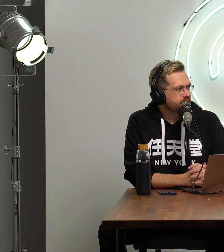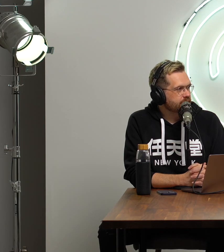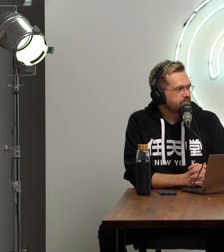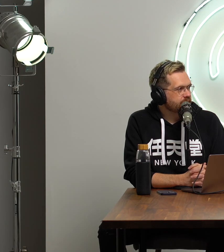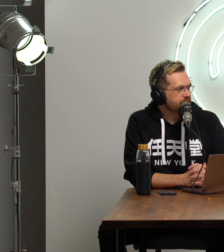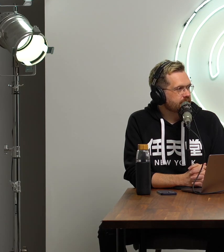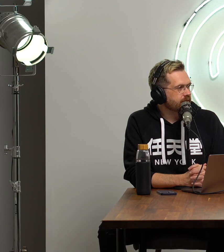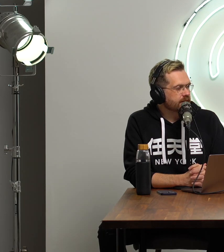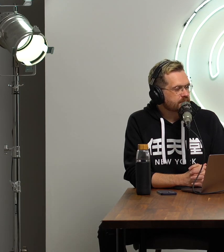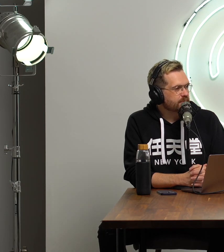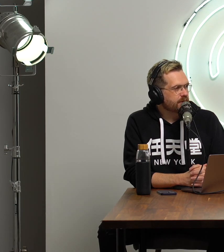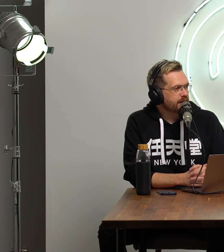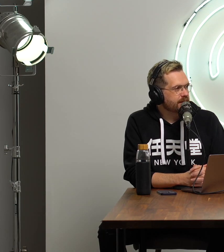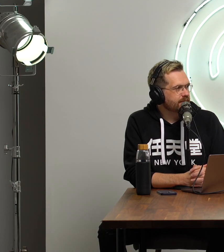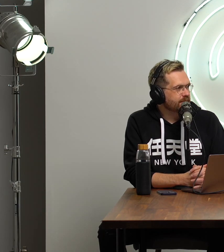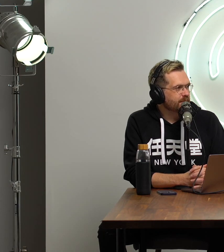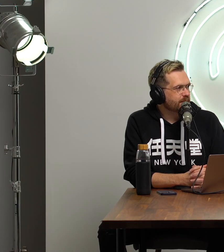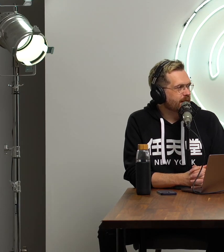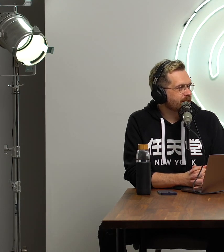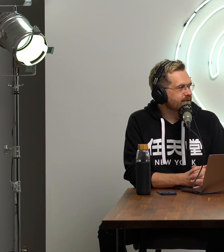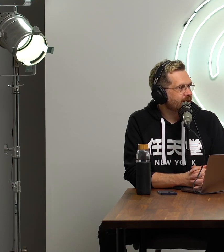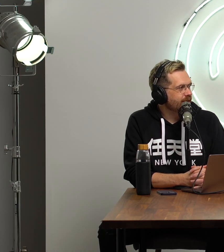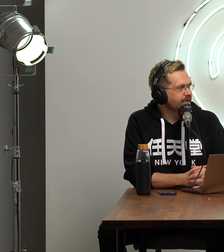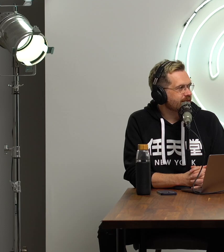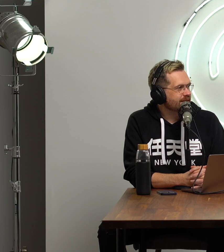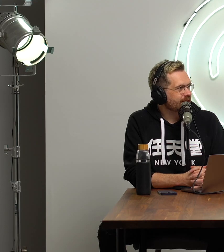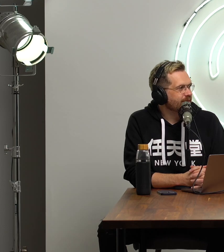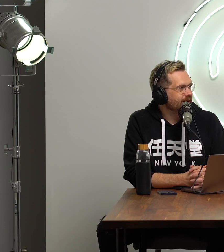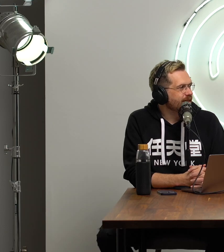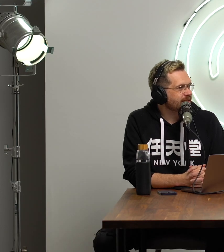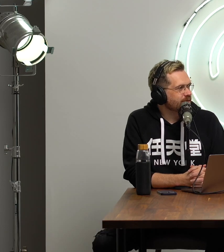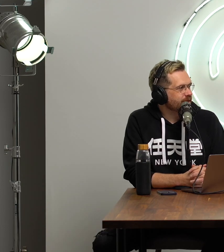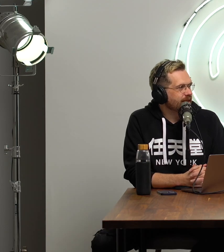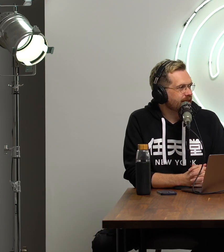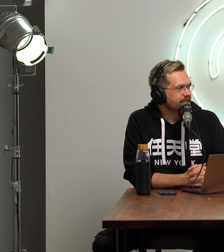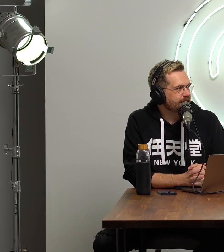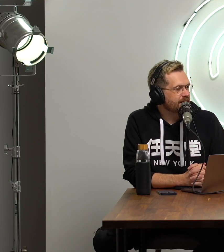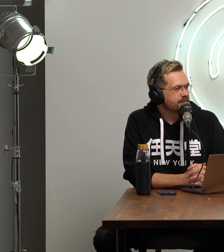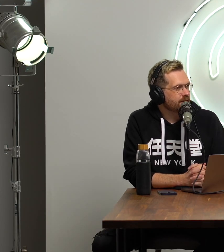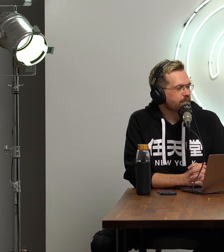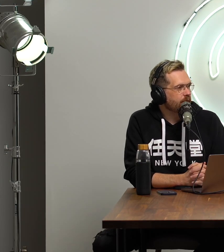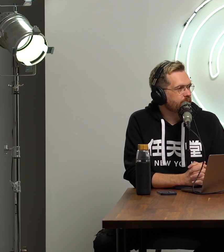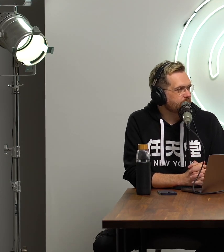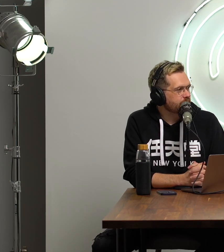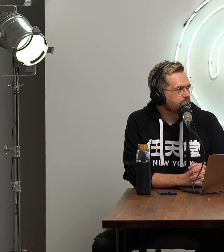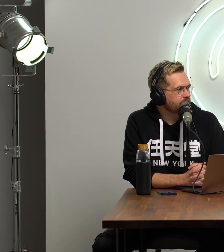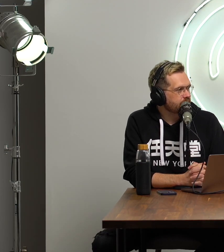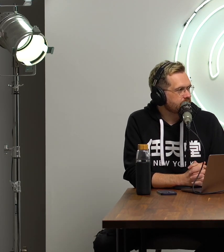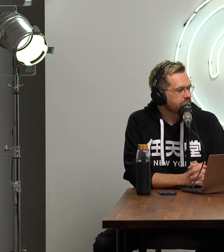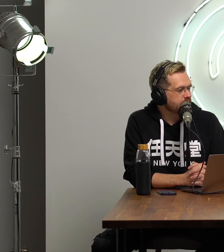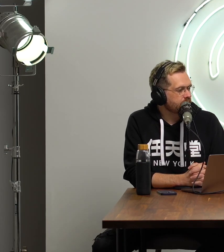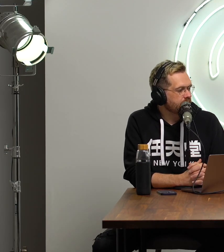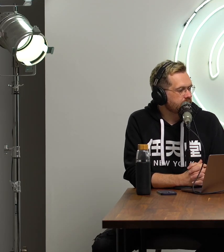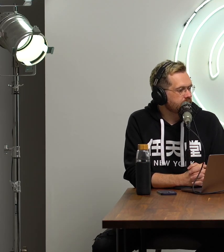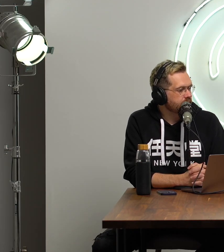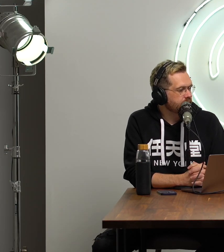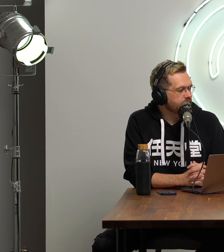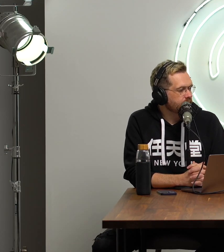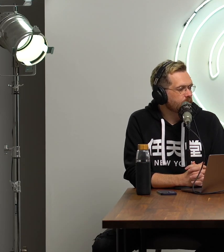general like the extra bread big mac sauce i just don't really like any of that so i probably would go with the nuggets if i had to normally